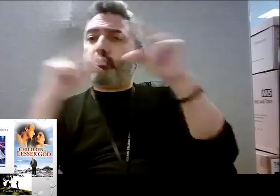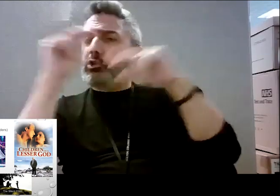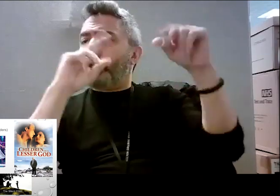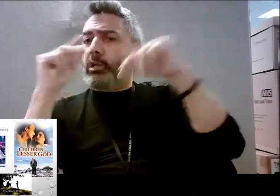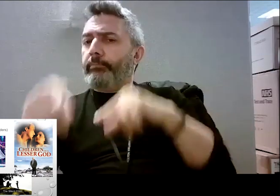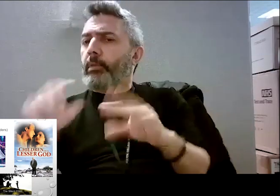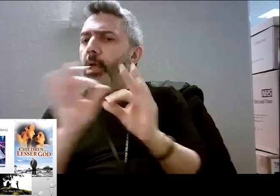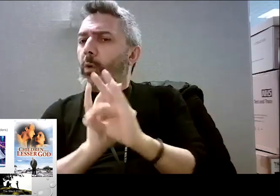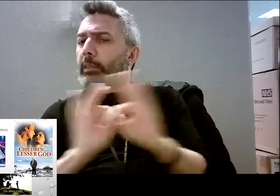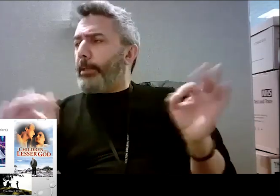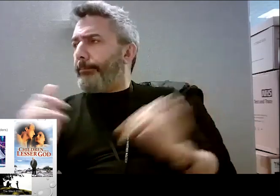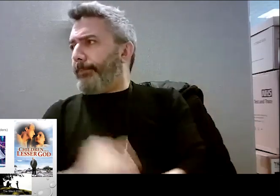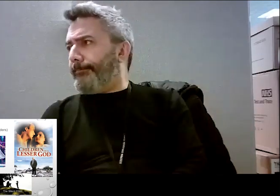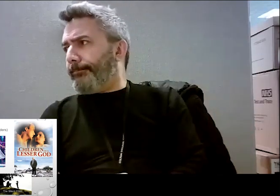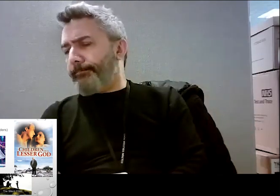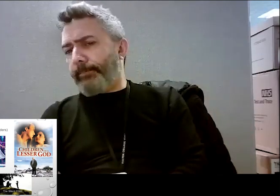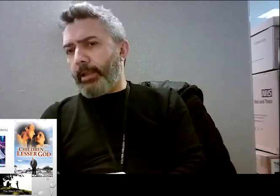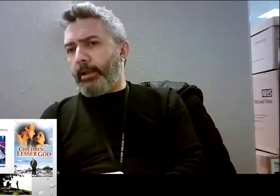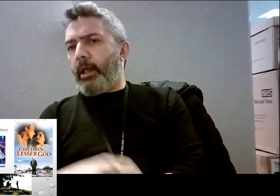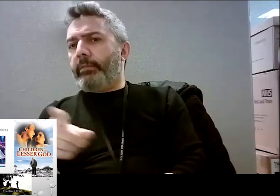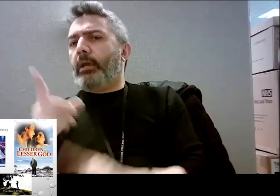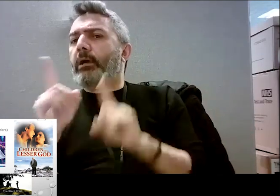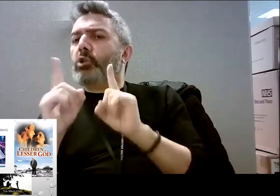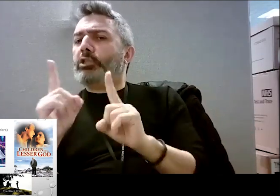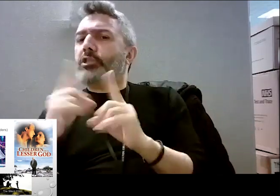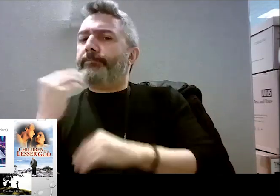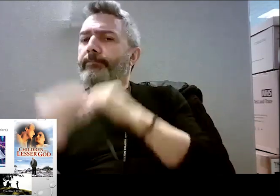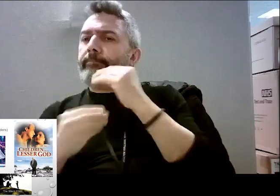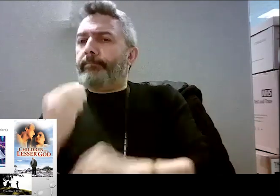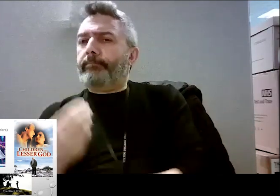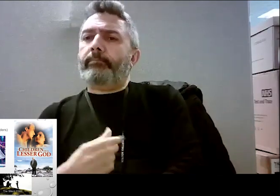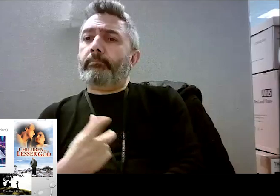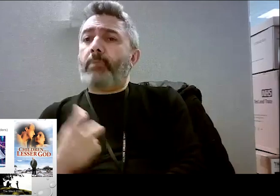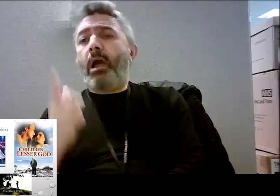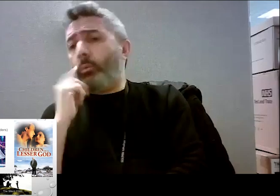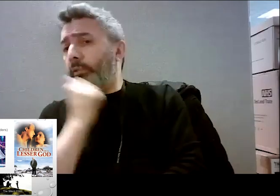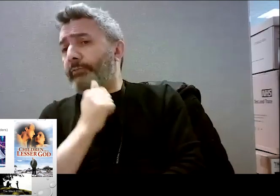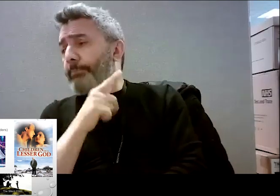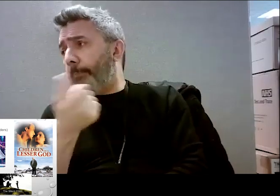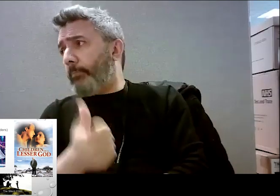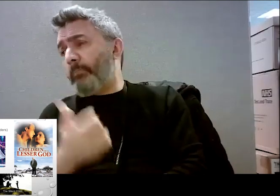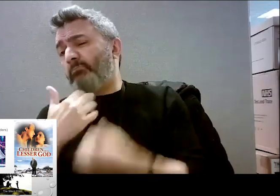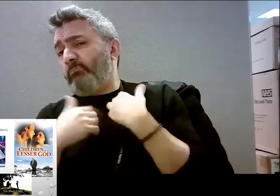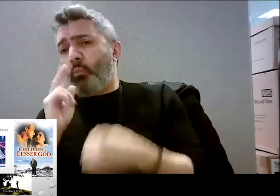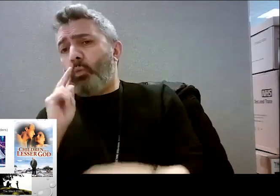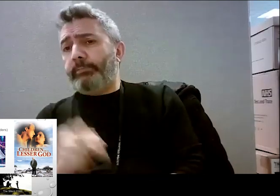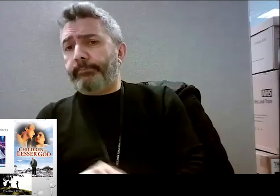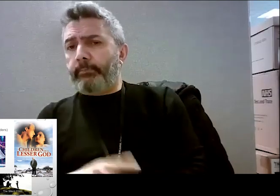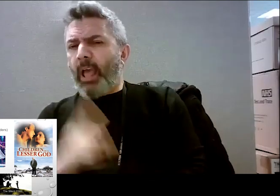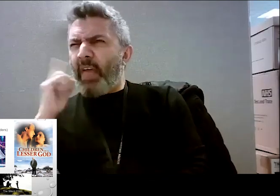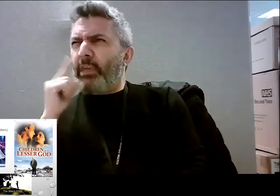Silent Child, about a family who were hearing and the child was deaf.